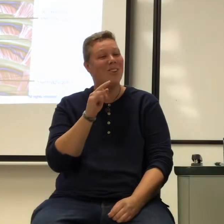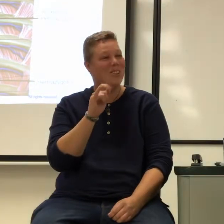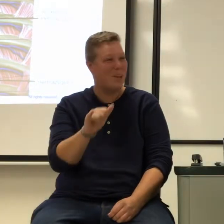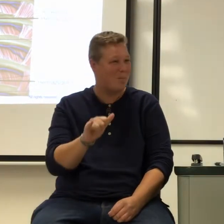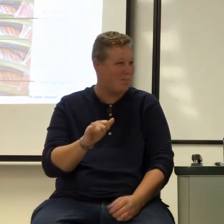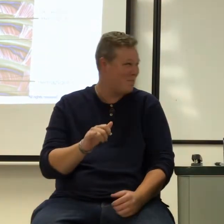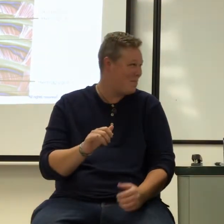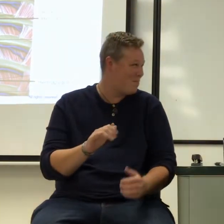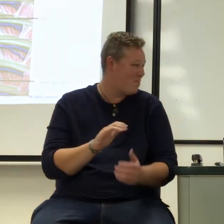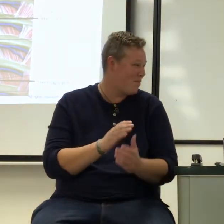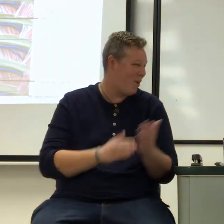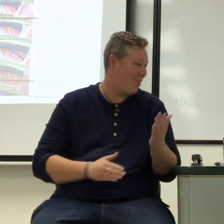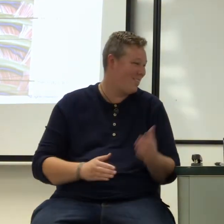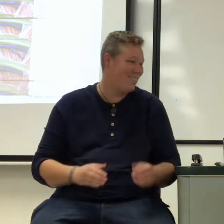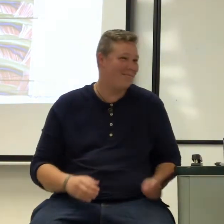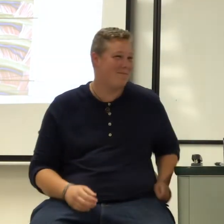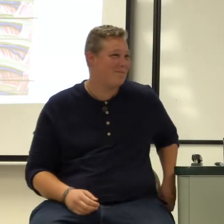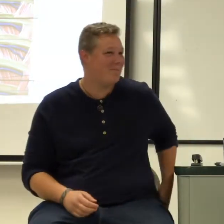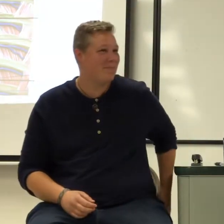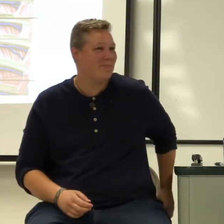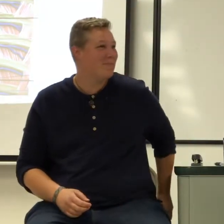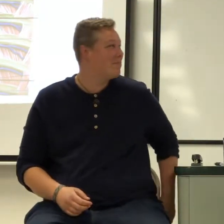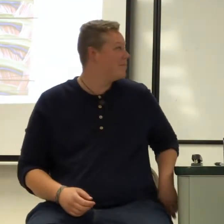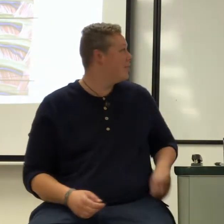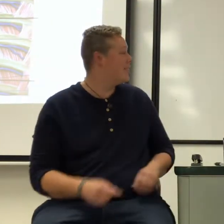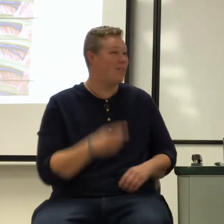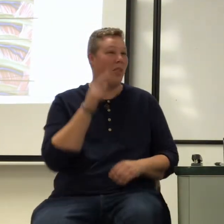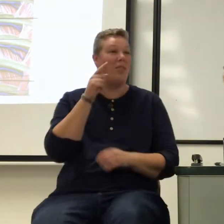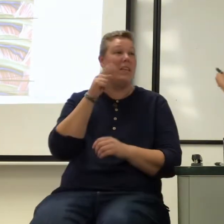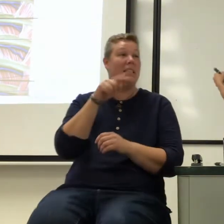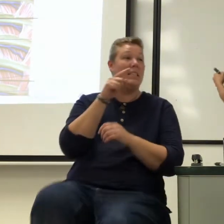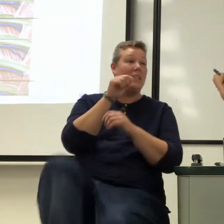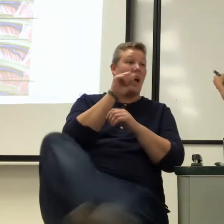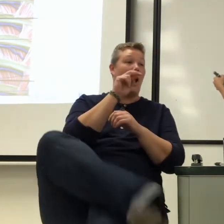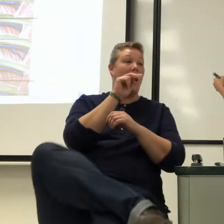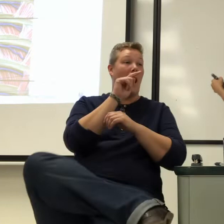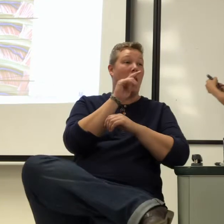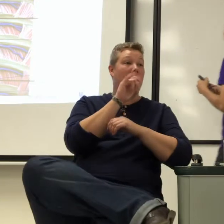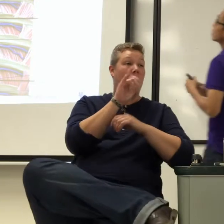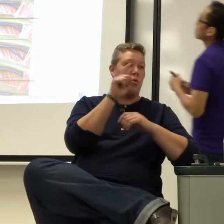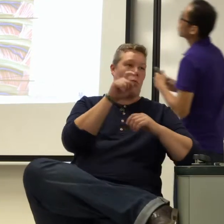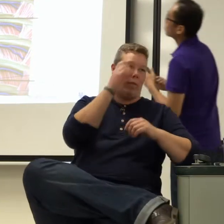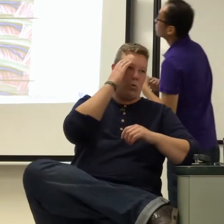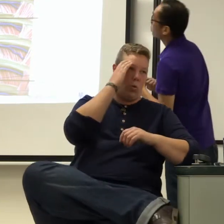Here's the anatomy you gotta know.